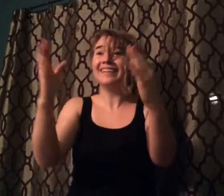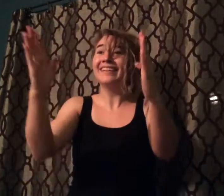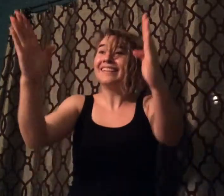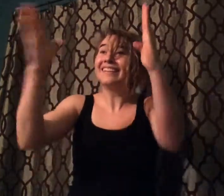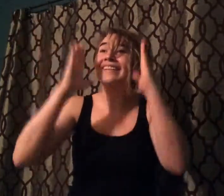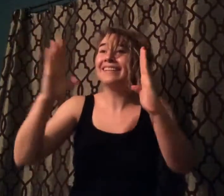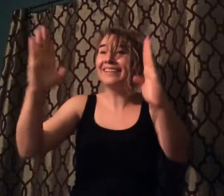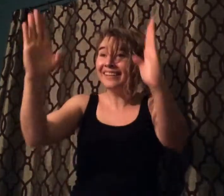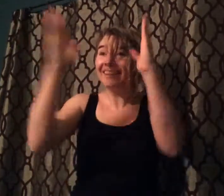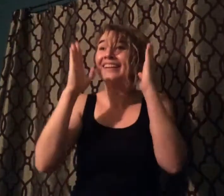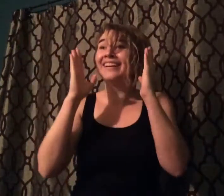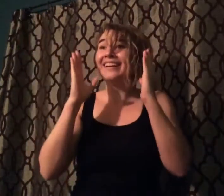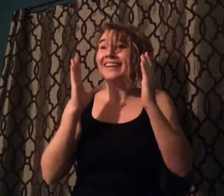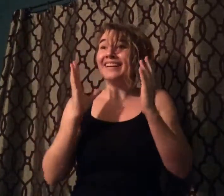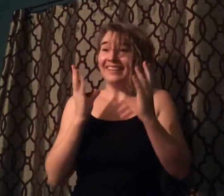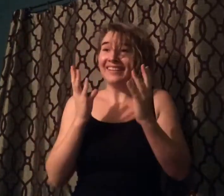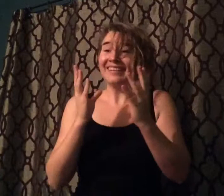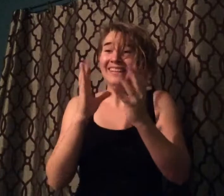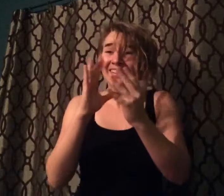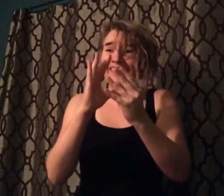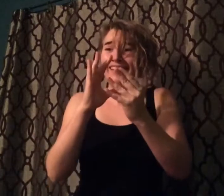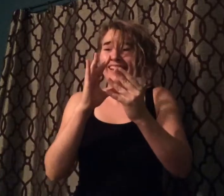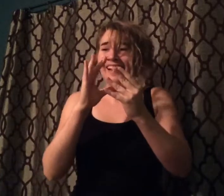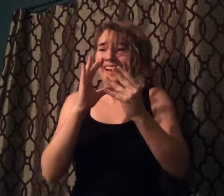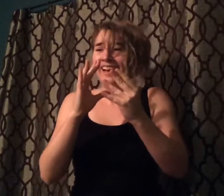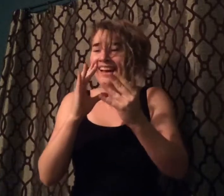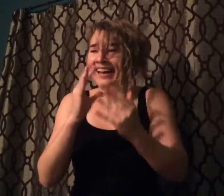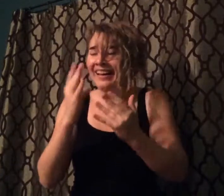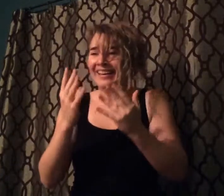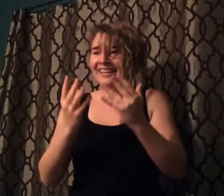There's some things I need to say